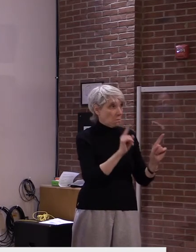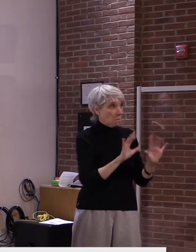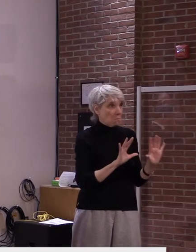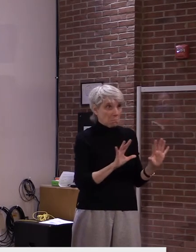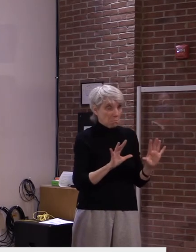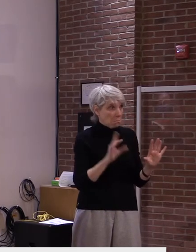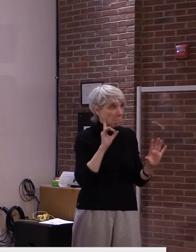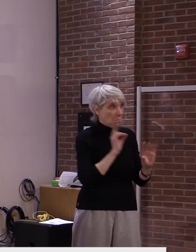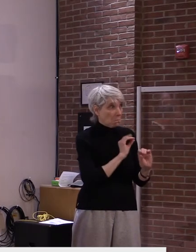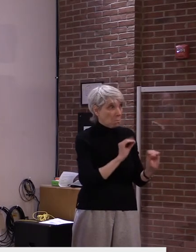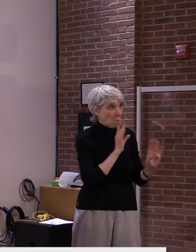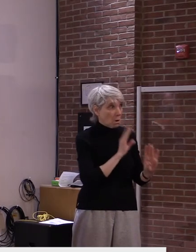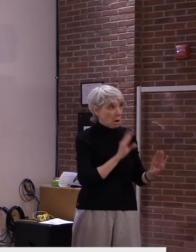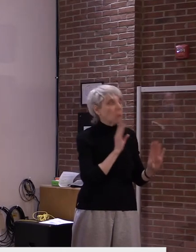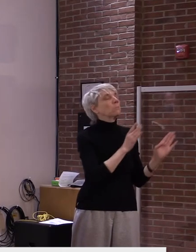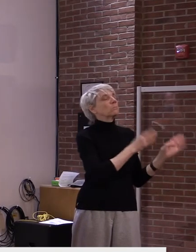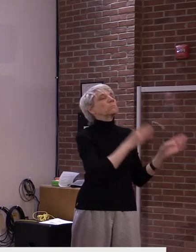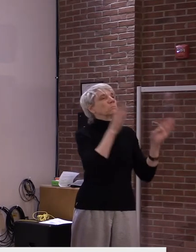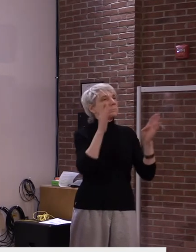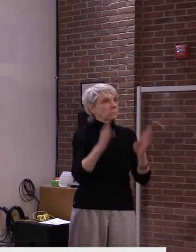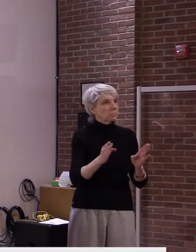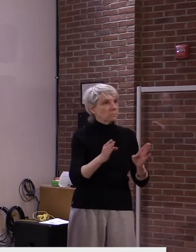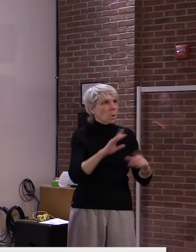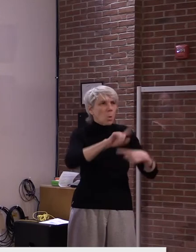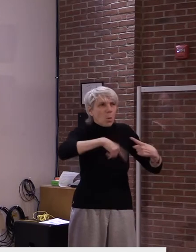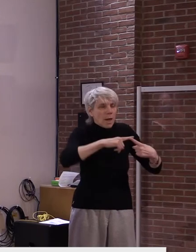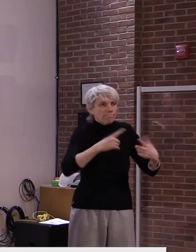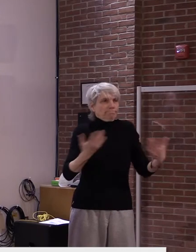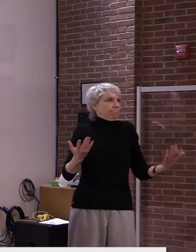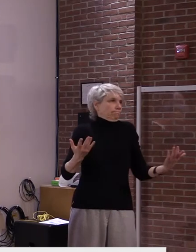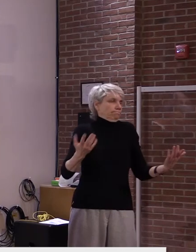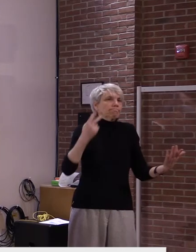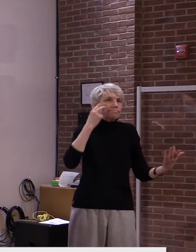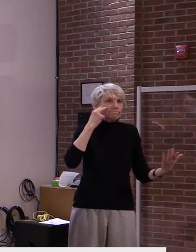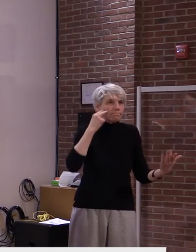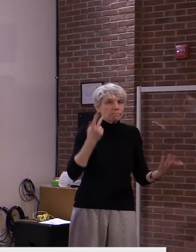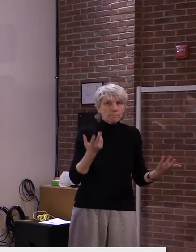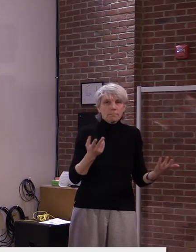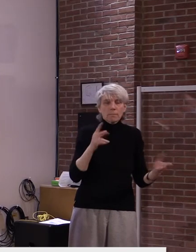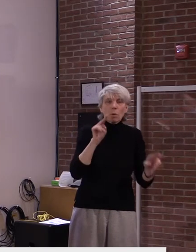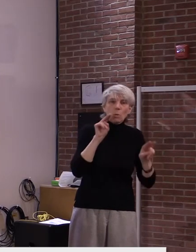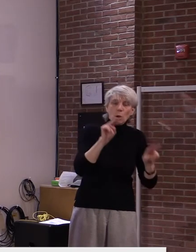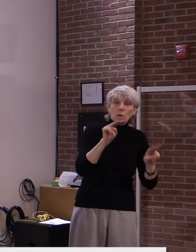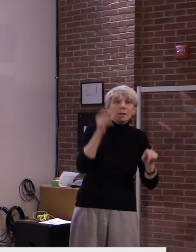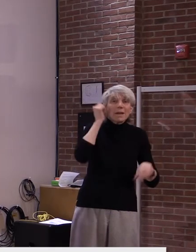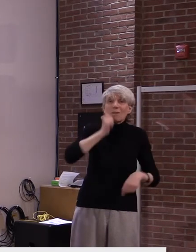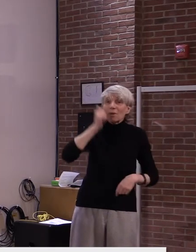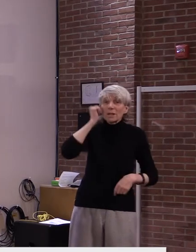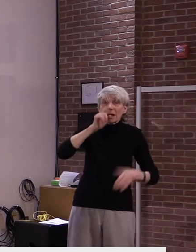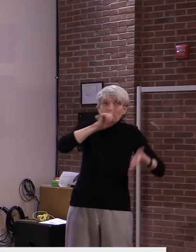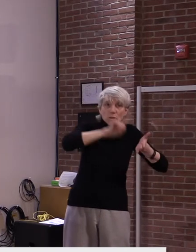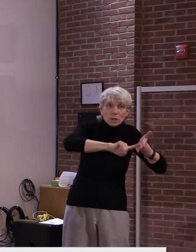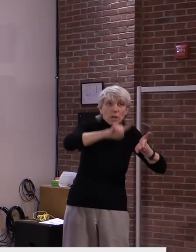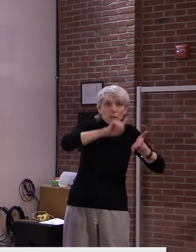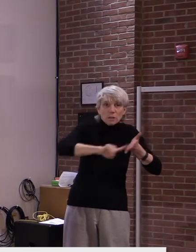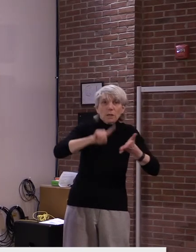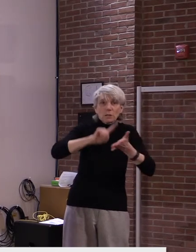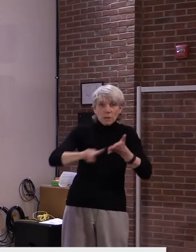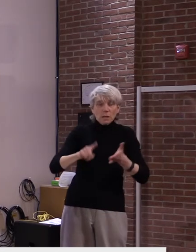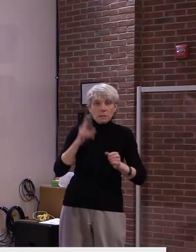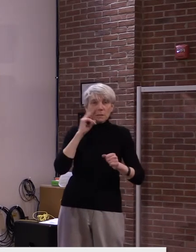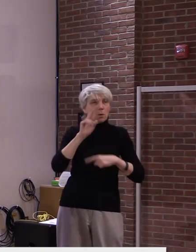it together. I don't have a time frame for you right now, but we're looking at this just about every day to